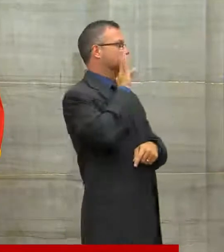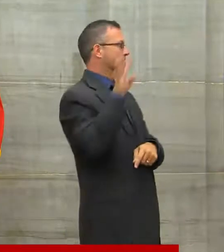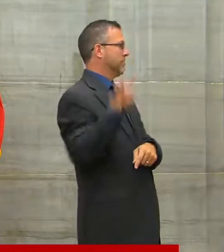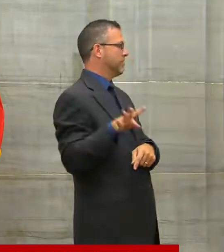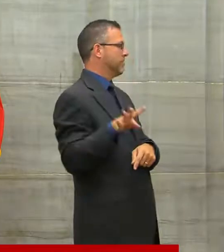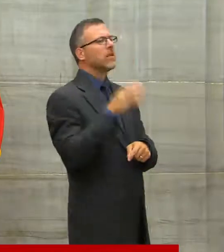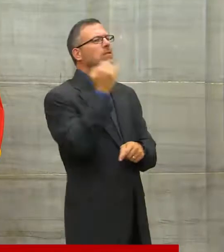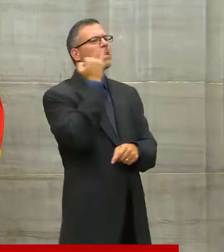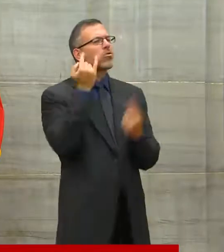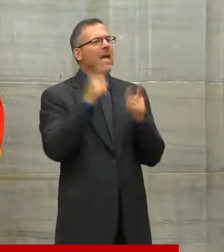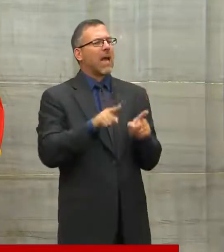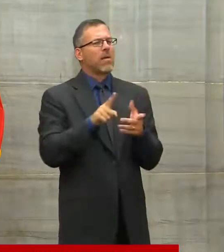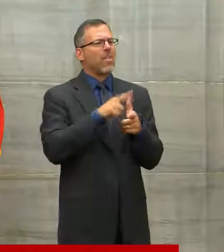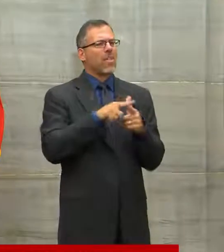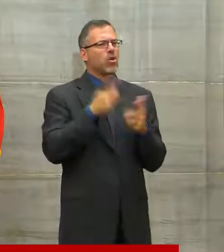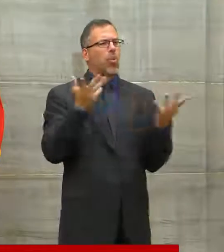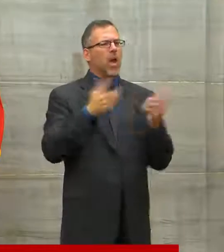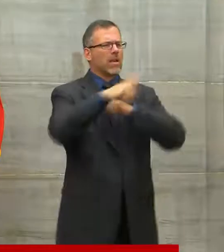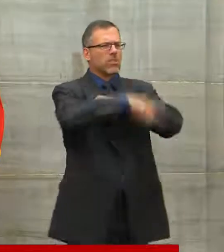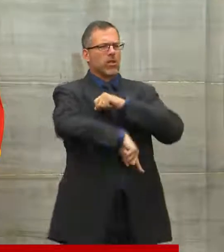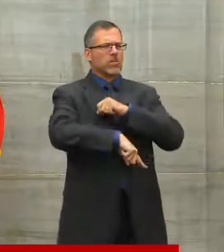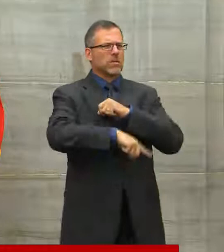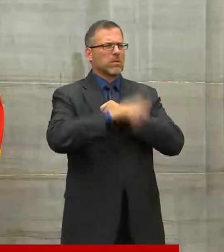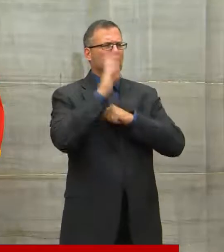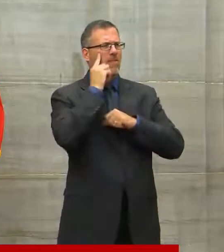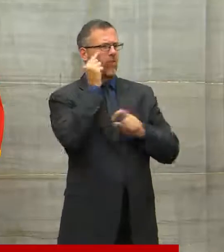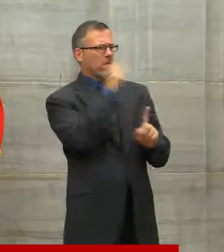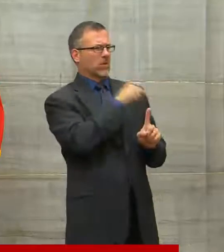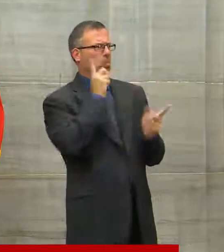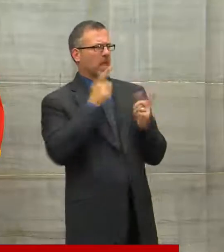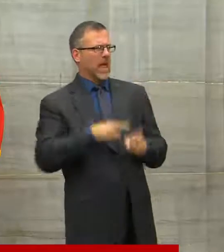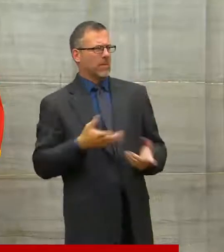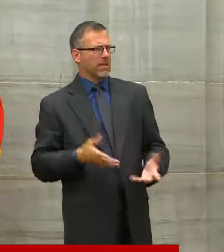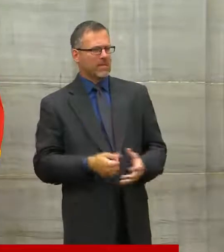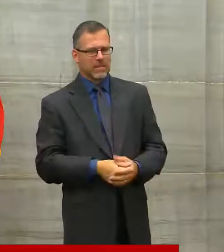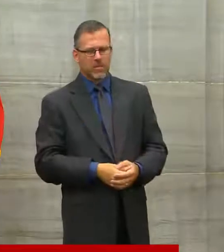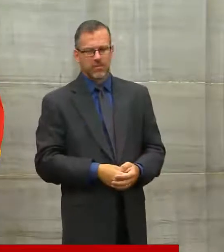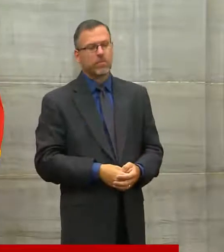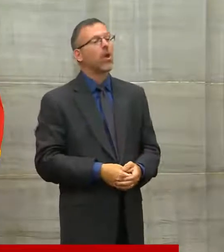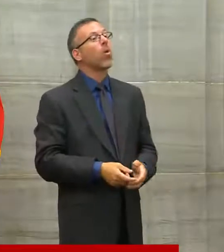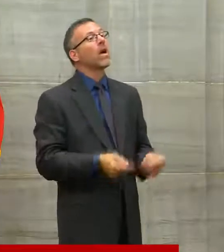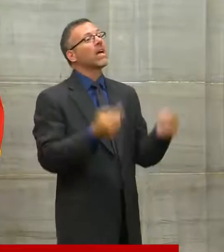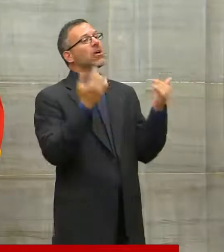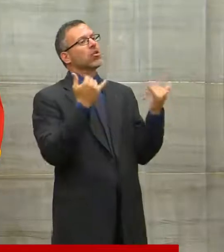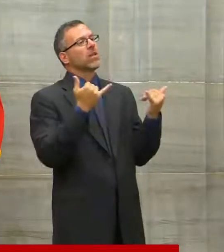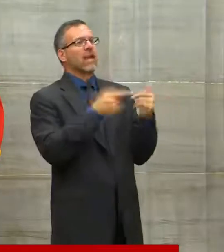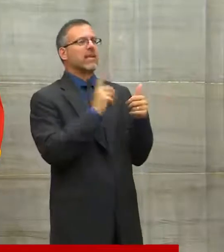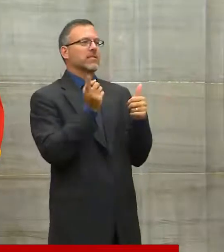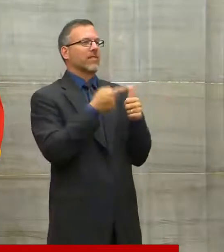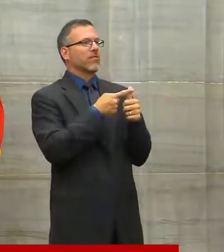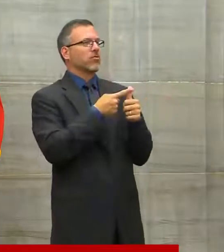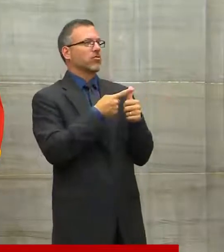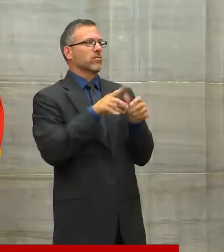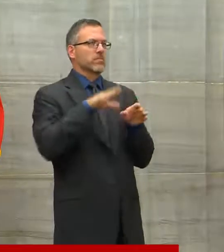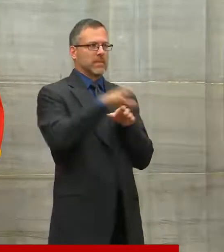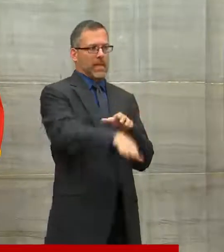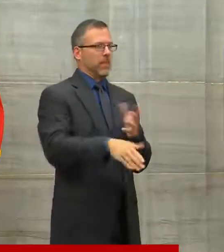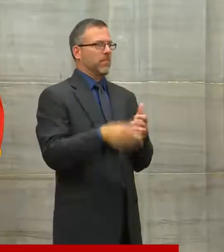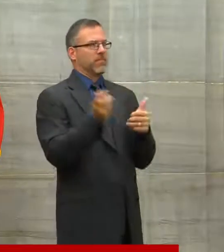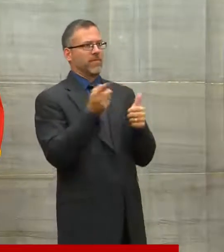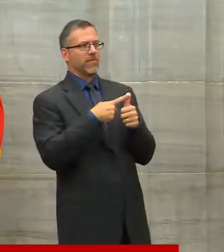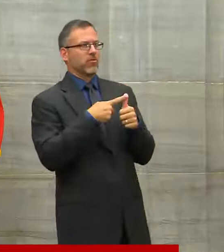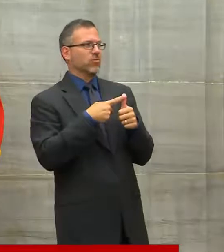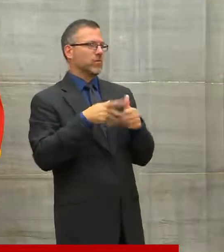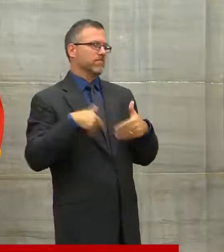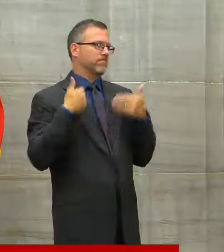about today is a first step. This is the policy that we want to implement. There will be a